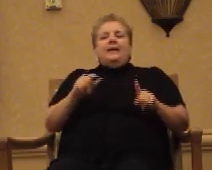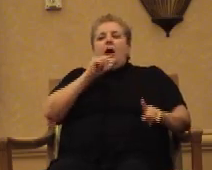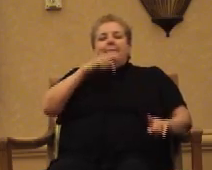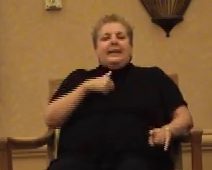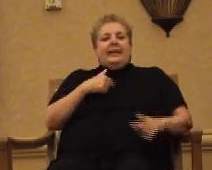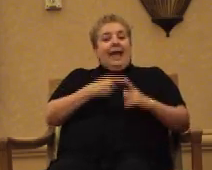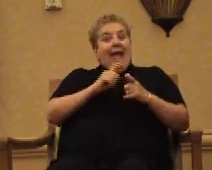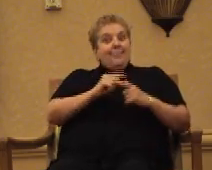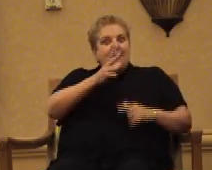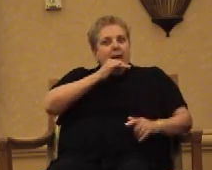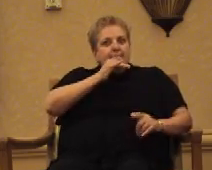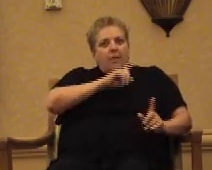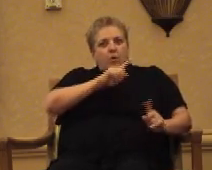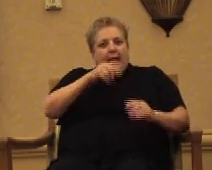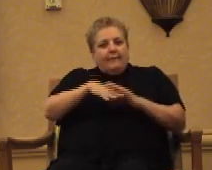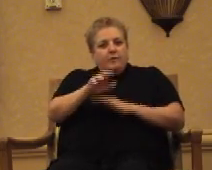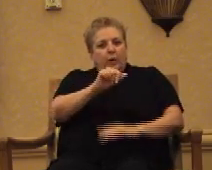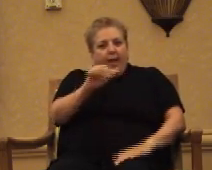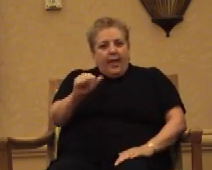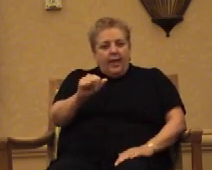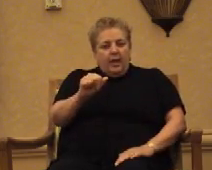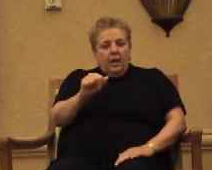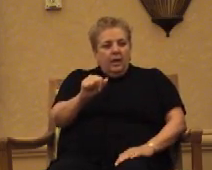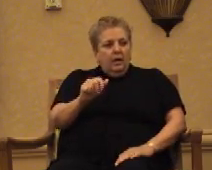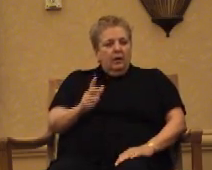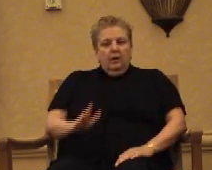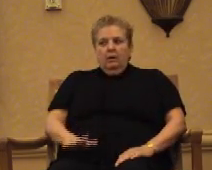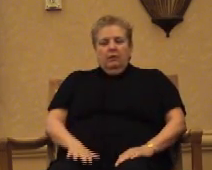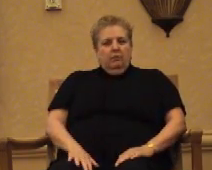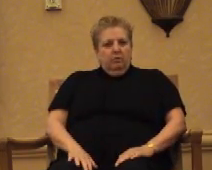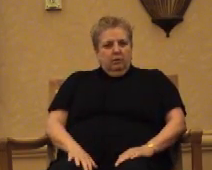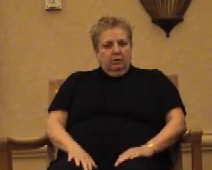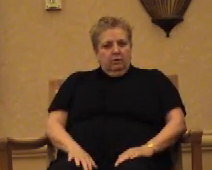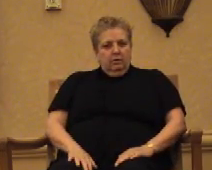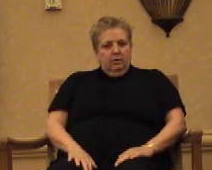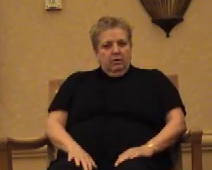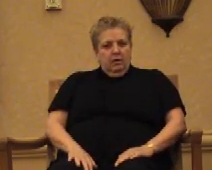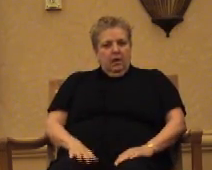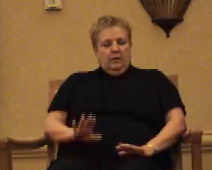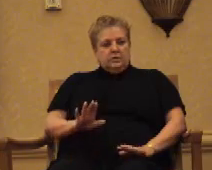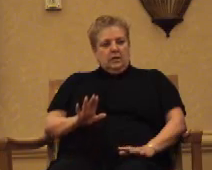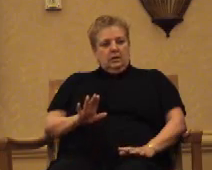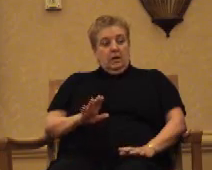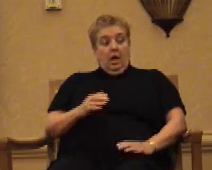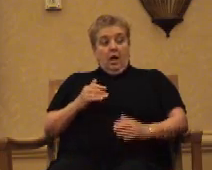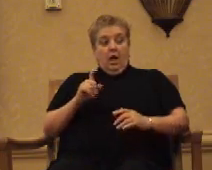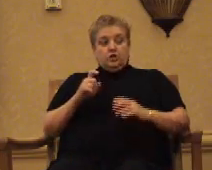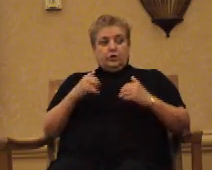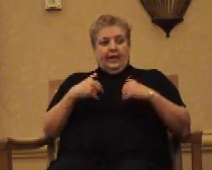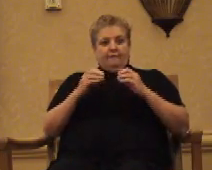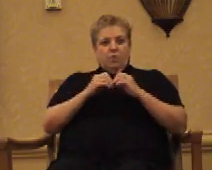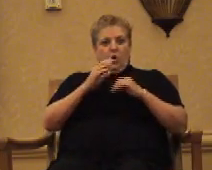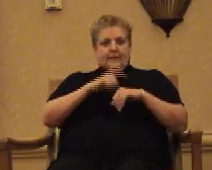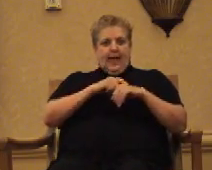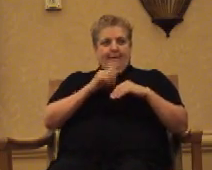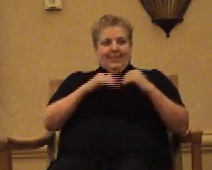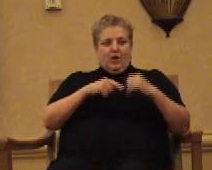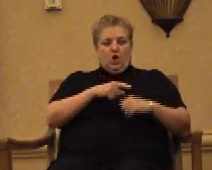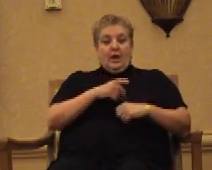into AA, and I always like to mention that I have more time than her. And I recommend if you can get more time than